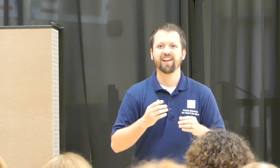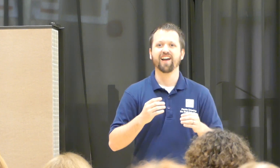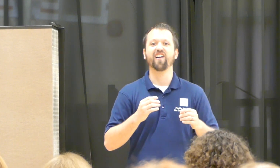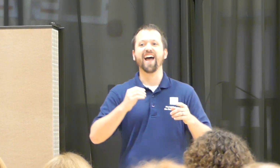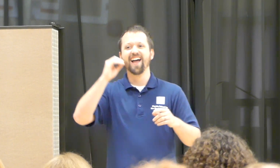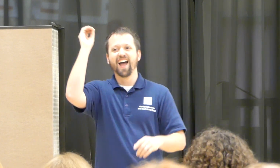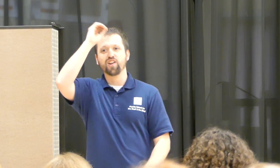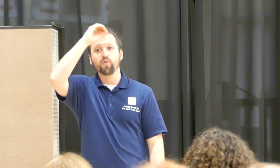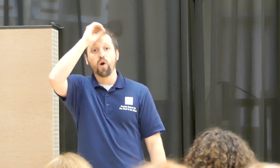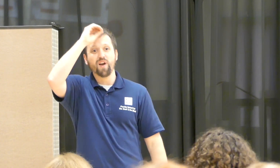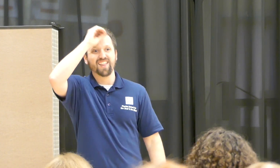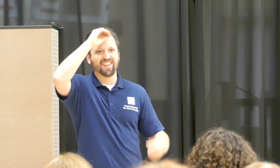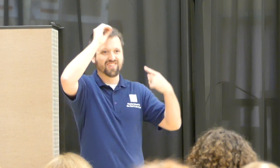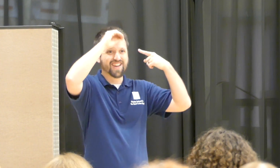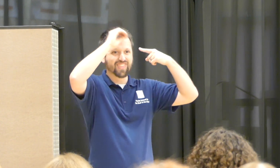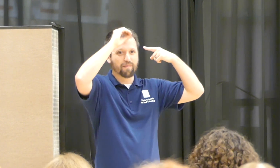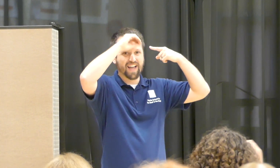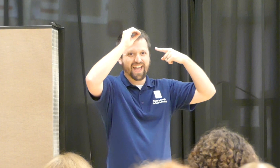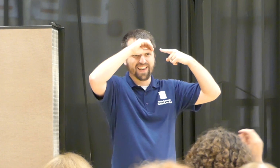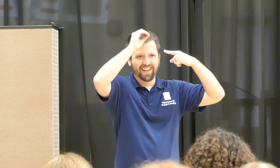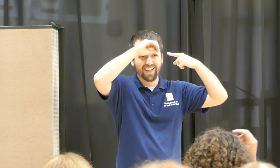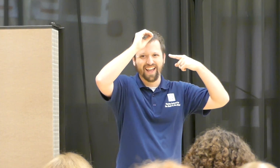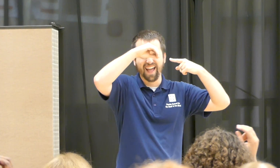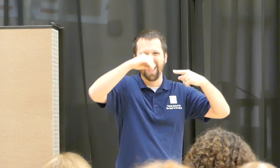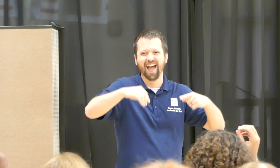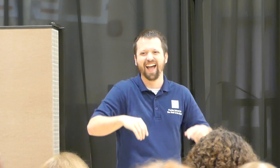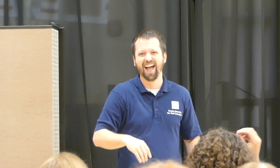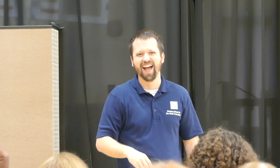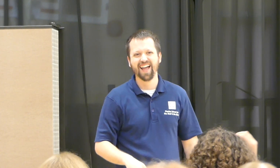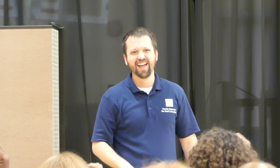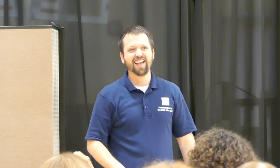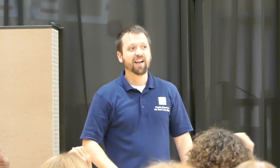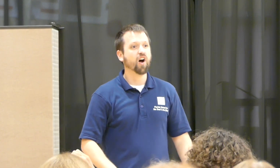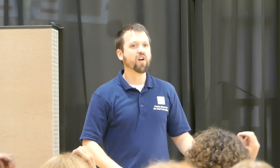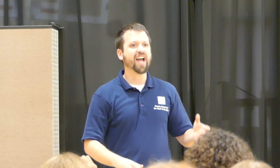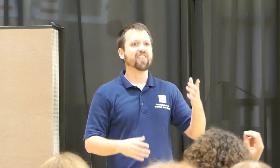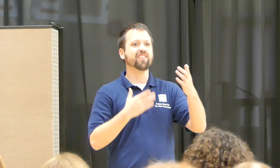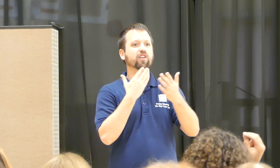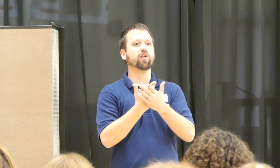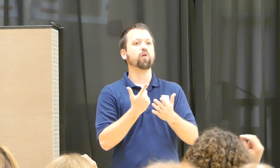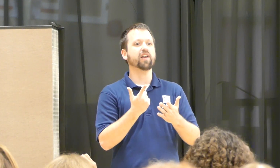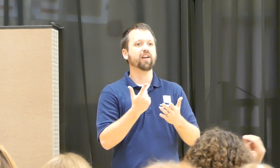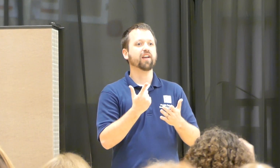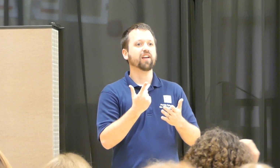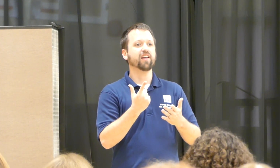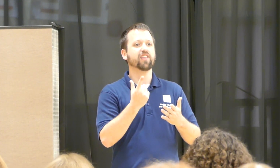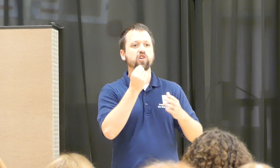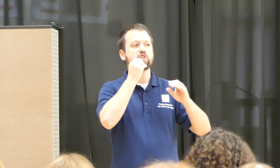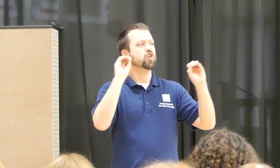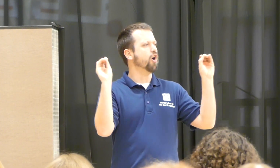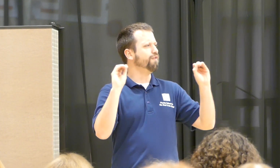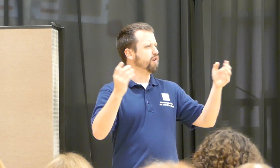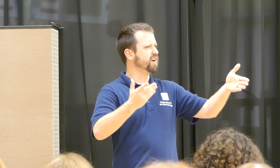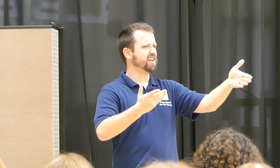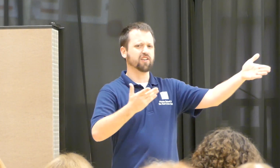oh yeah, I don't know anything. There's nothing in my head. Oh yeah, that's a good one. There's no food in here